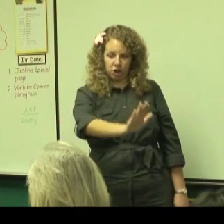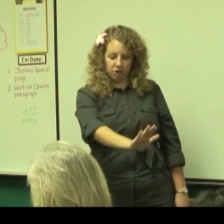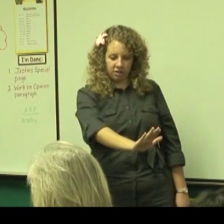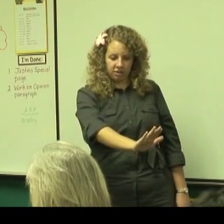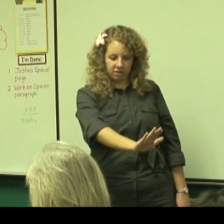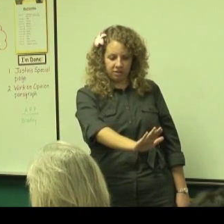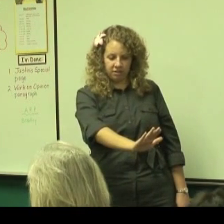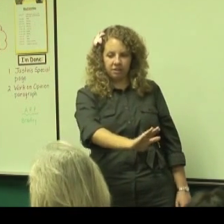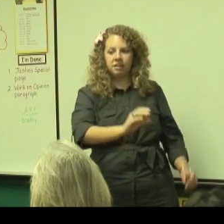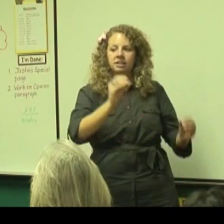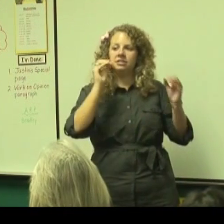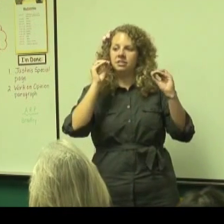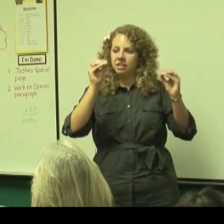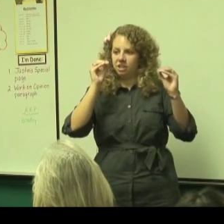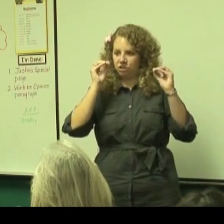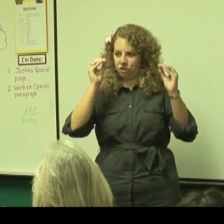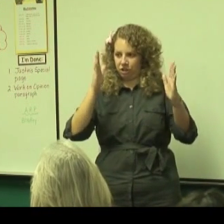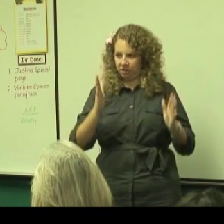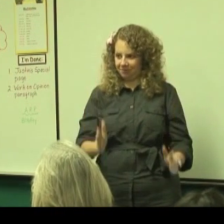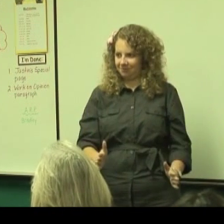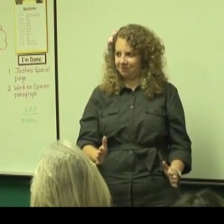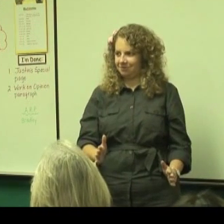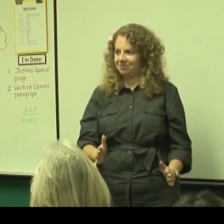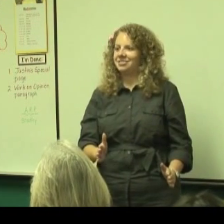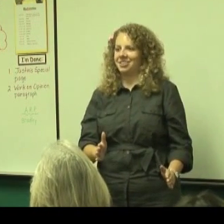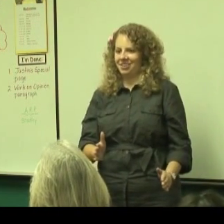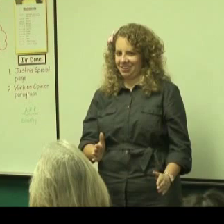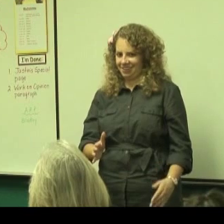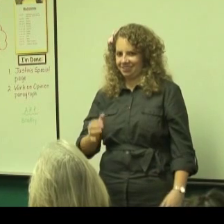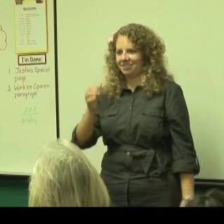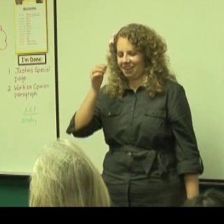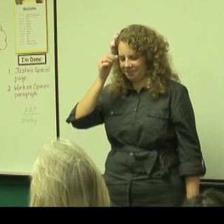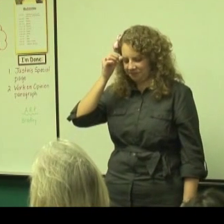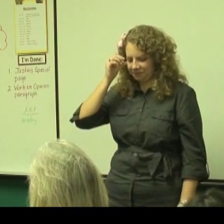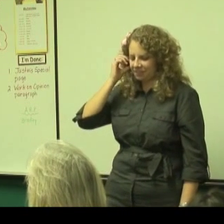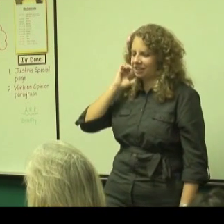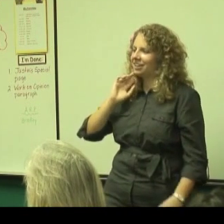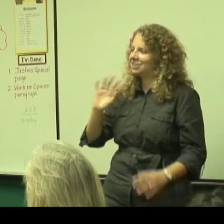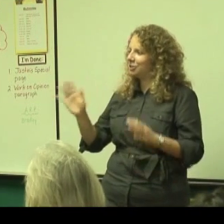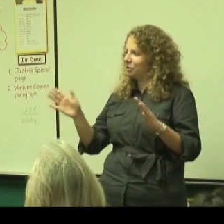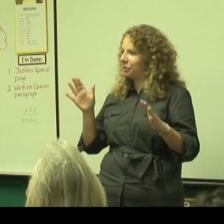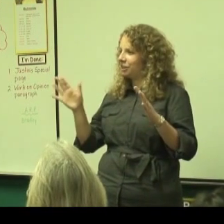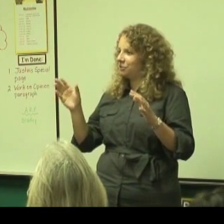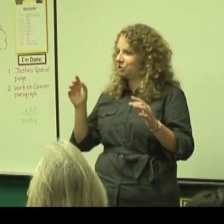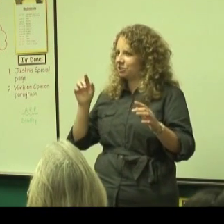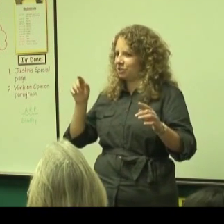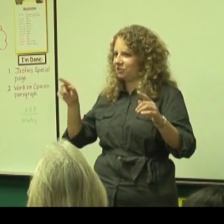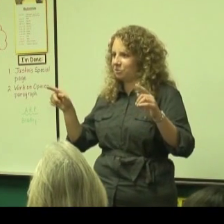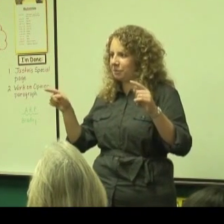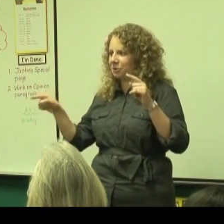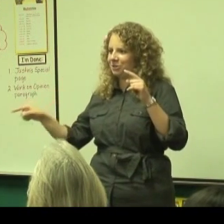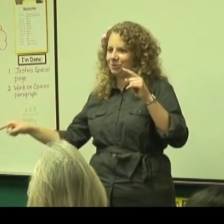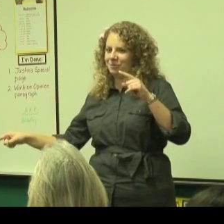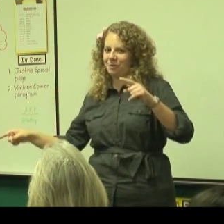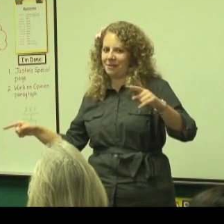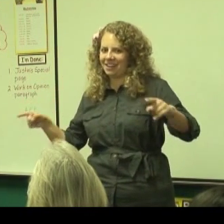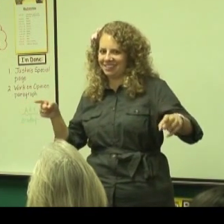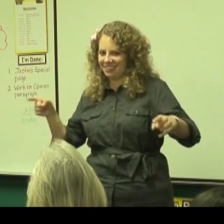her teacher. Good. Okay. It gets a little more confusing because you have to remember to refer back to the